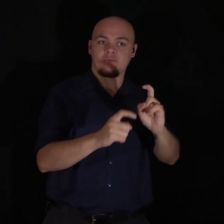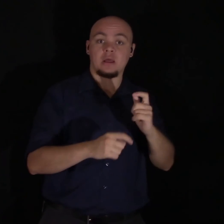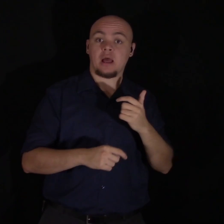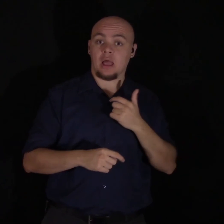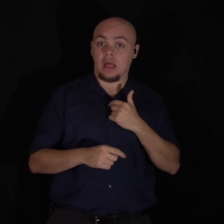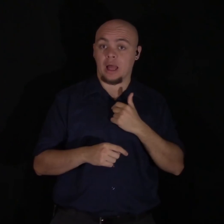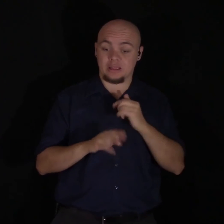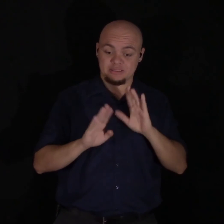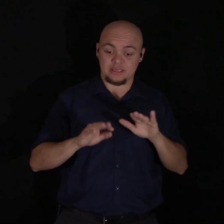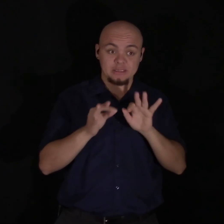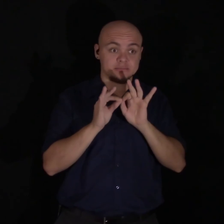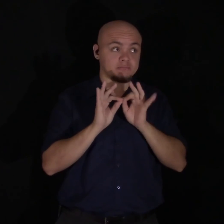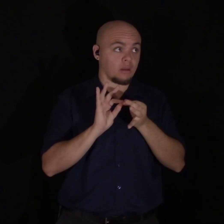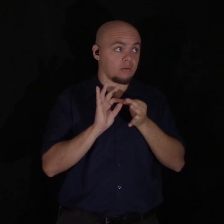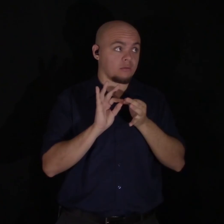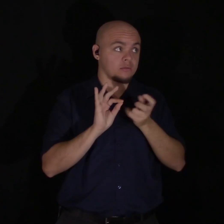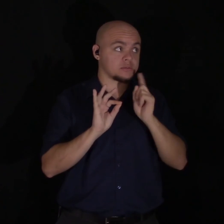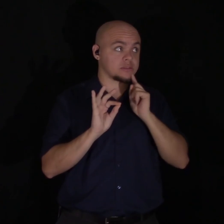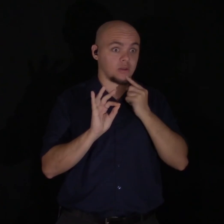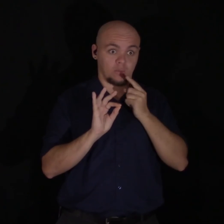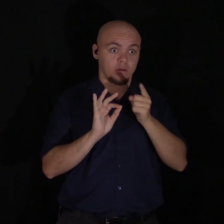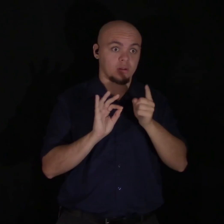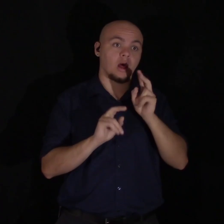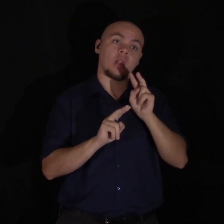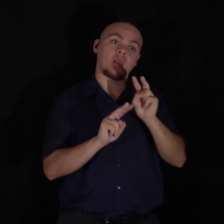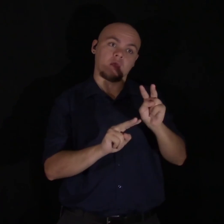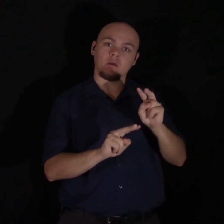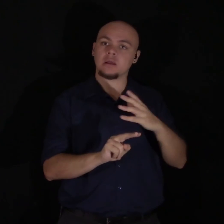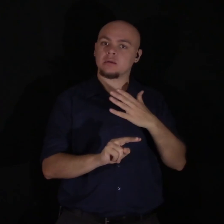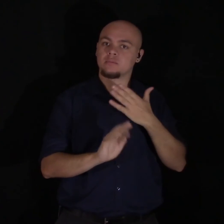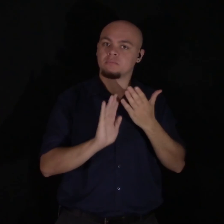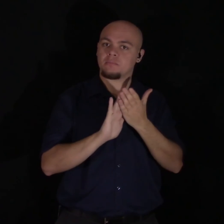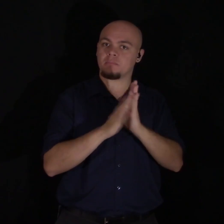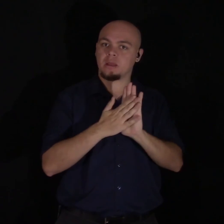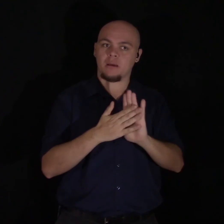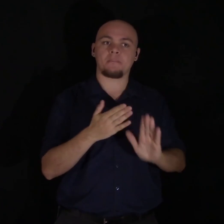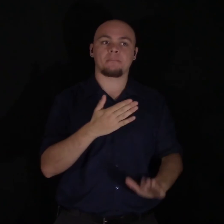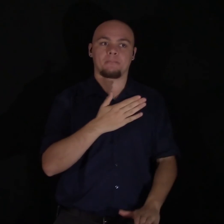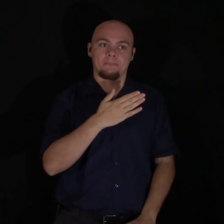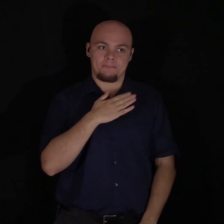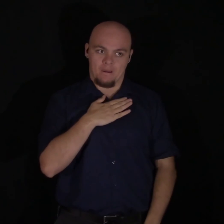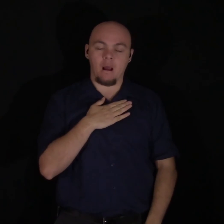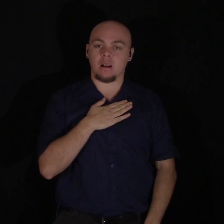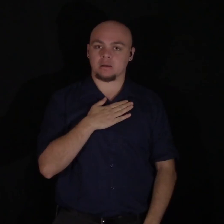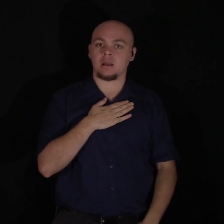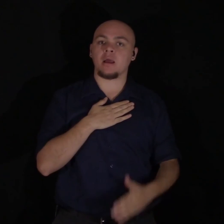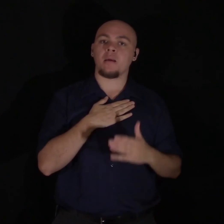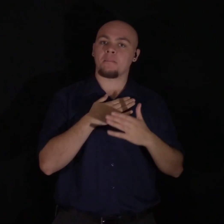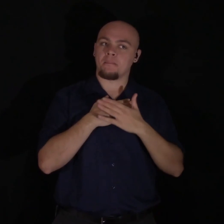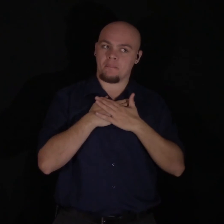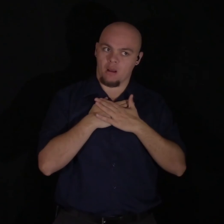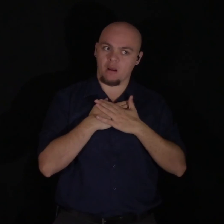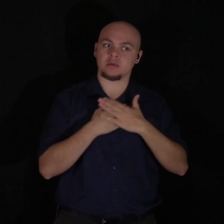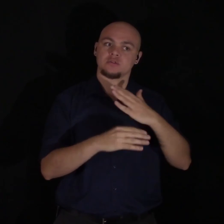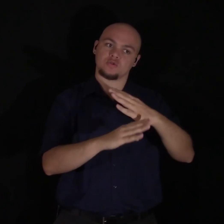her words literally, and looked upon Elizabeth as mine to protect, love, and